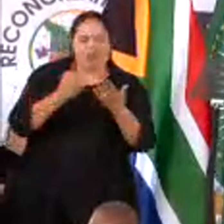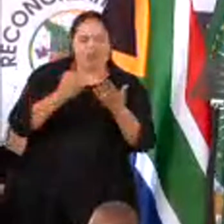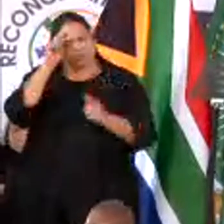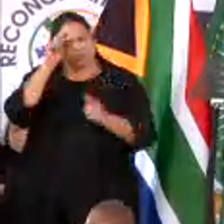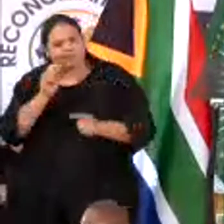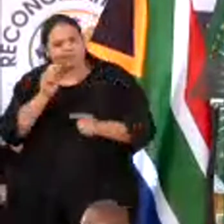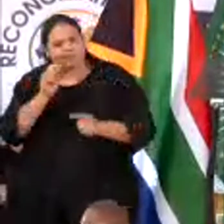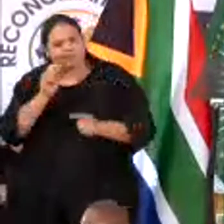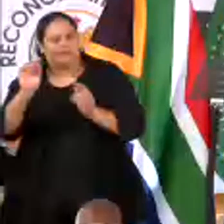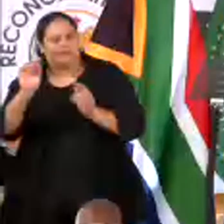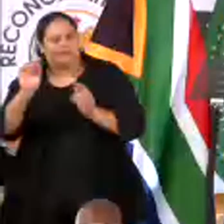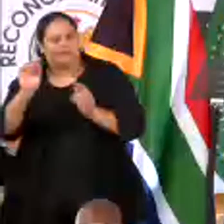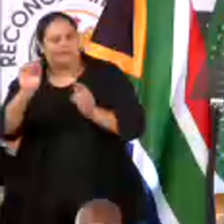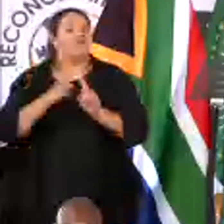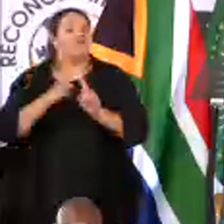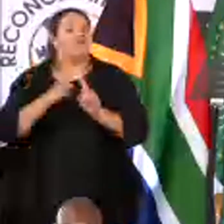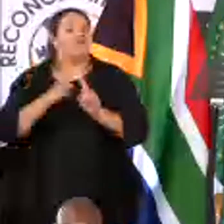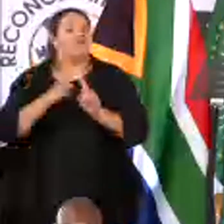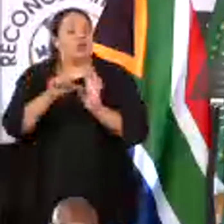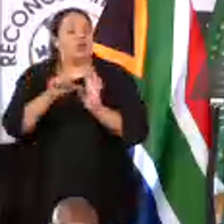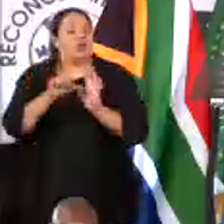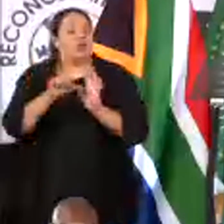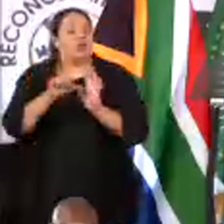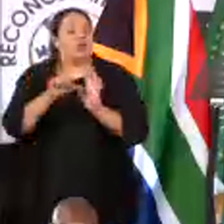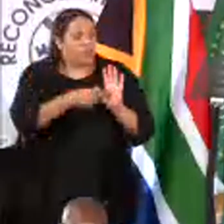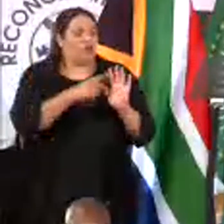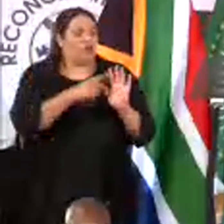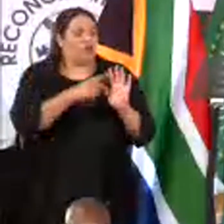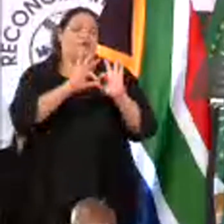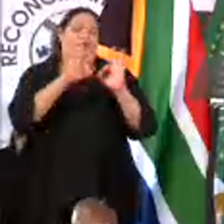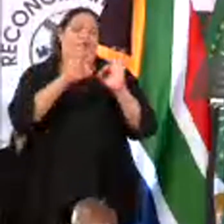recognition of the important role of families.